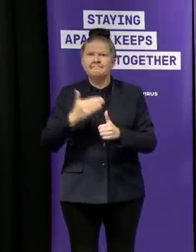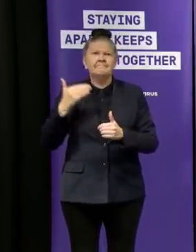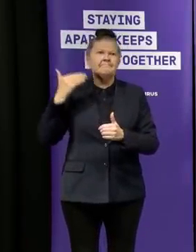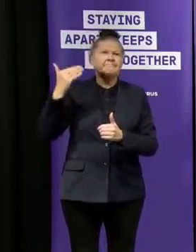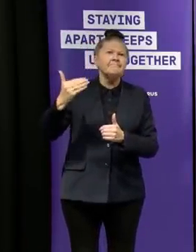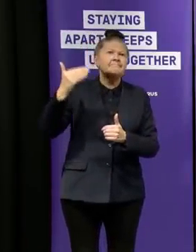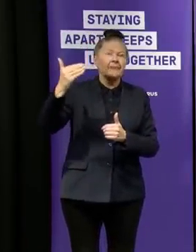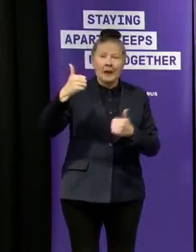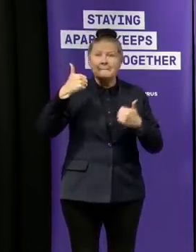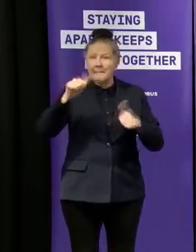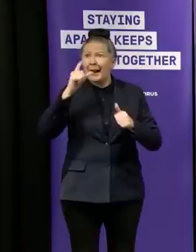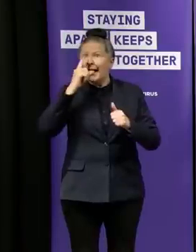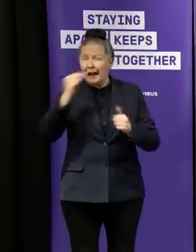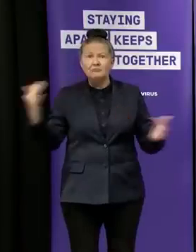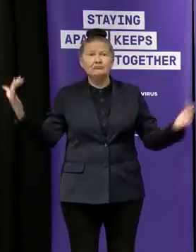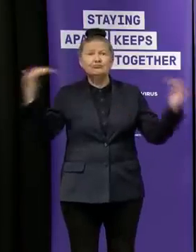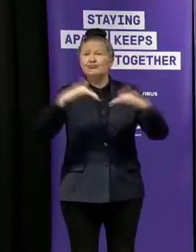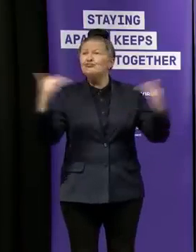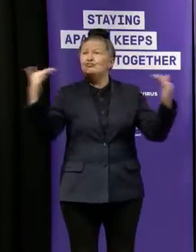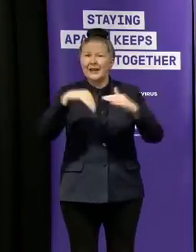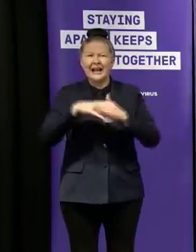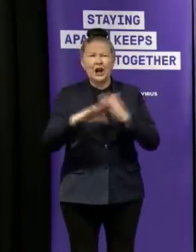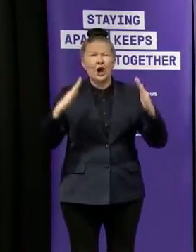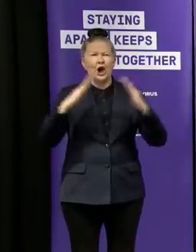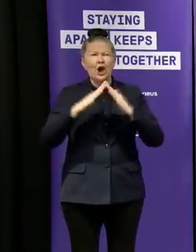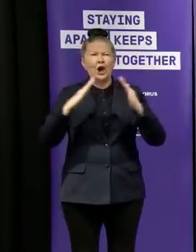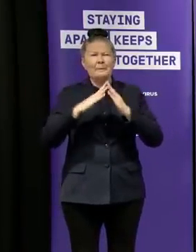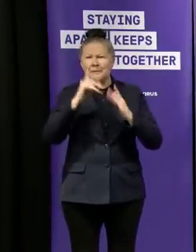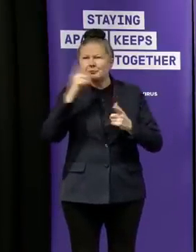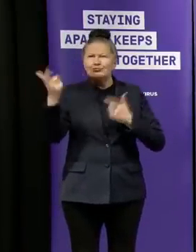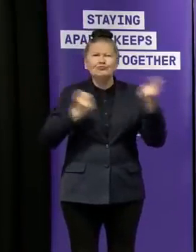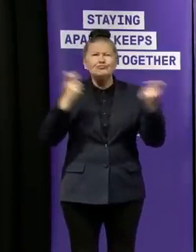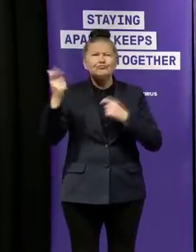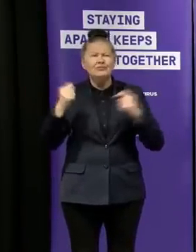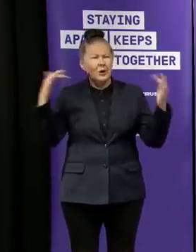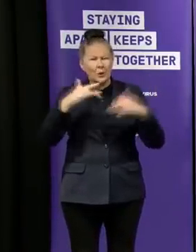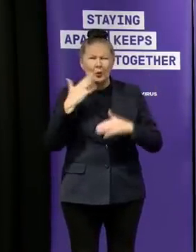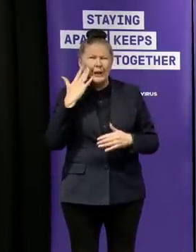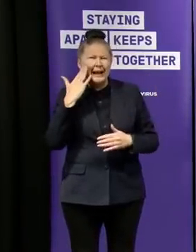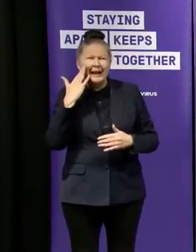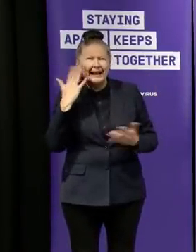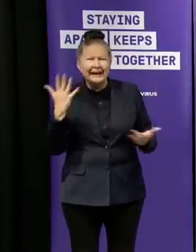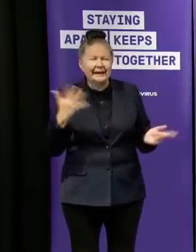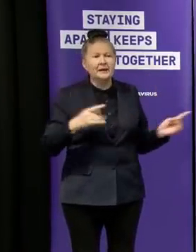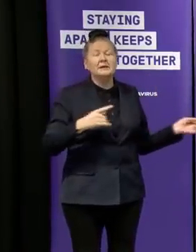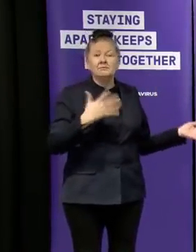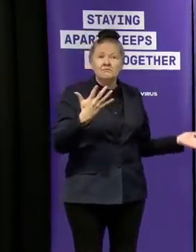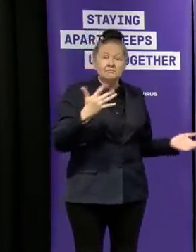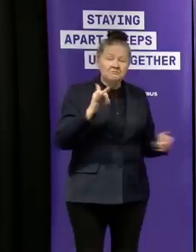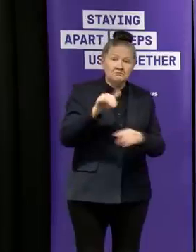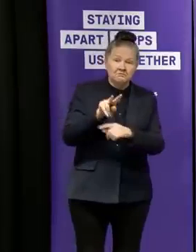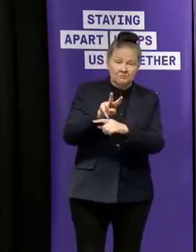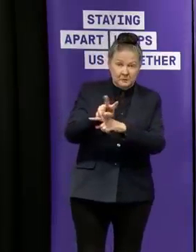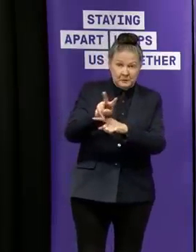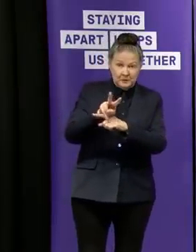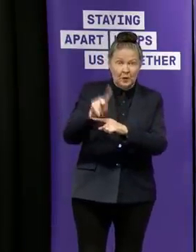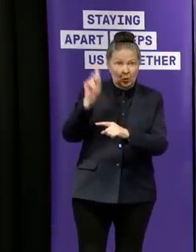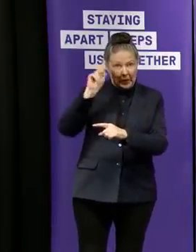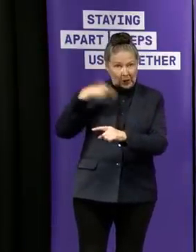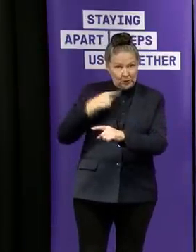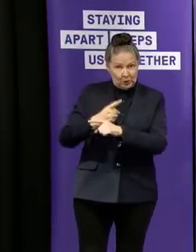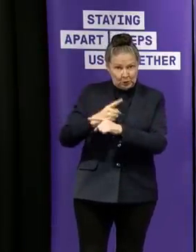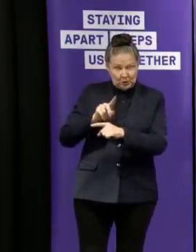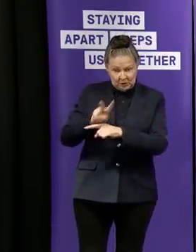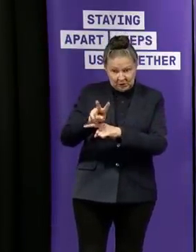homes? Look, we'll come to that when we come to it. I think we're talking about the next couple of weeks now, but we go through